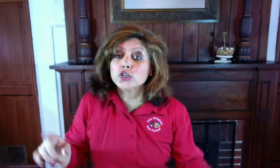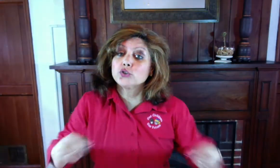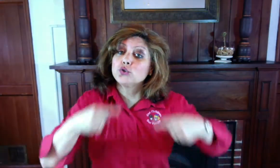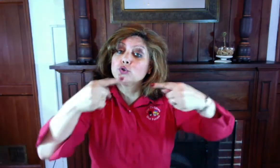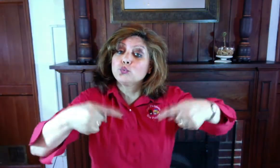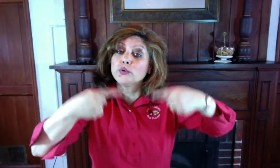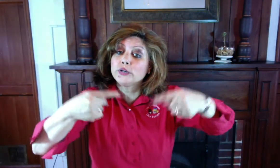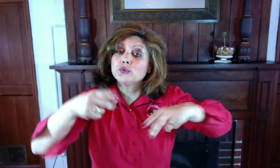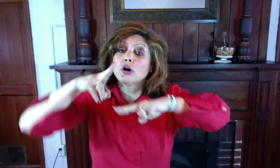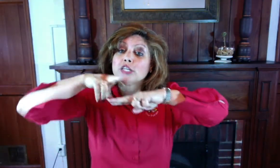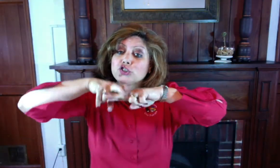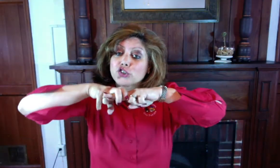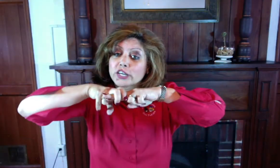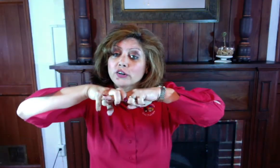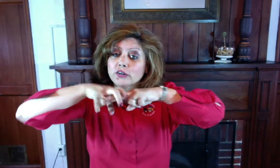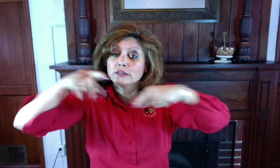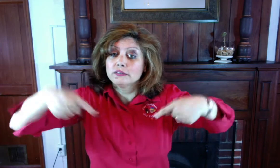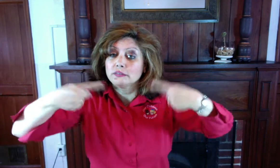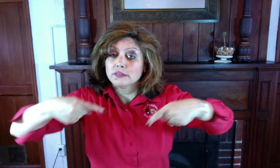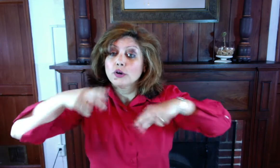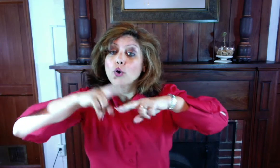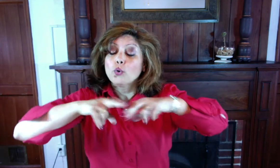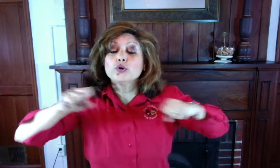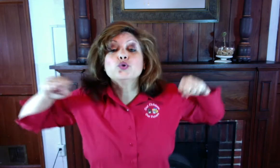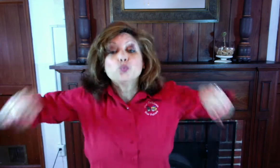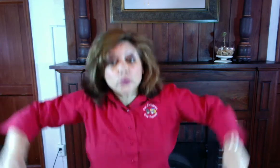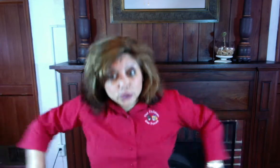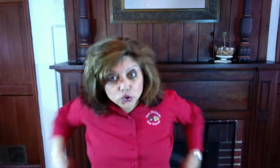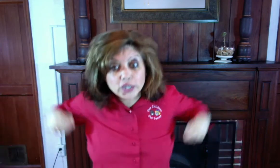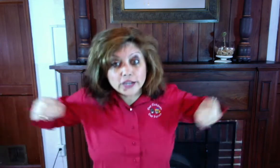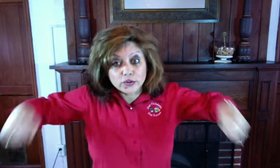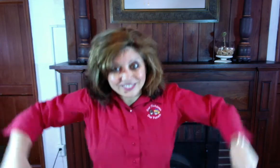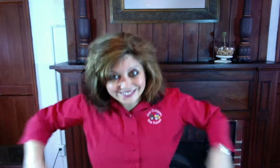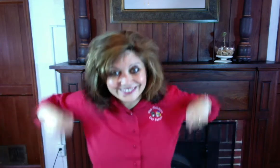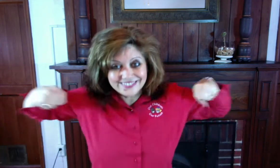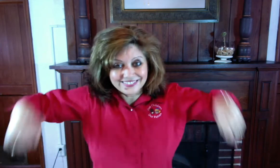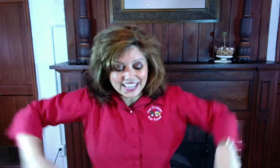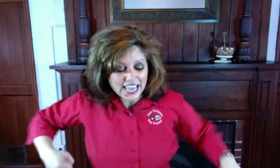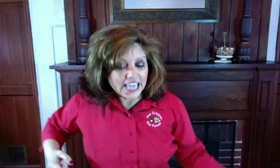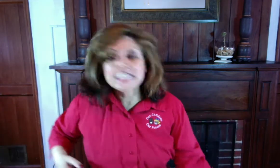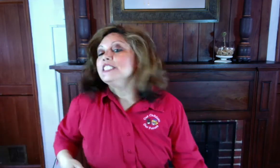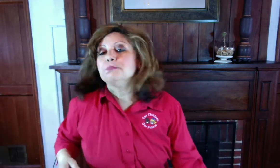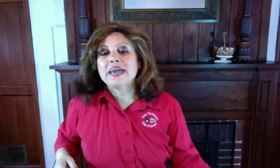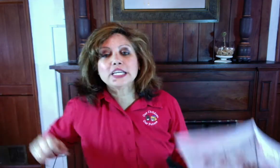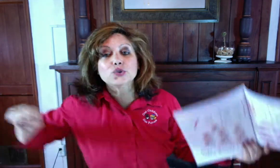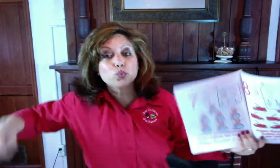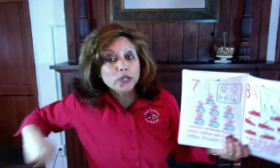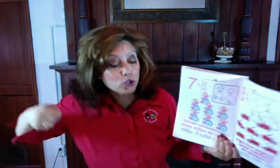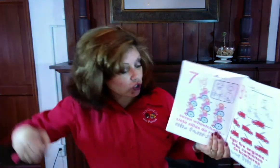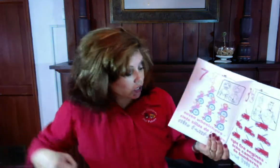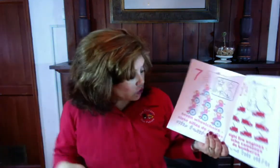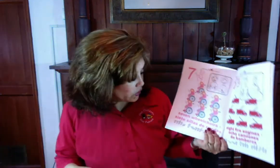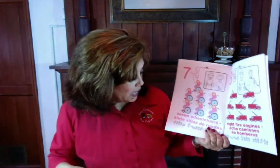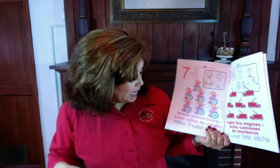wheelchairs. You could do wheels on a chair, or you could do wheelchair. And in Spanish, wheelchair